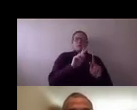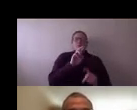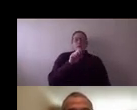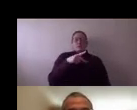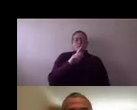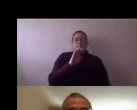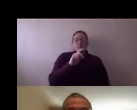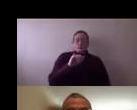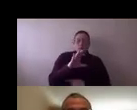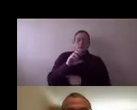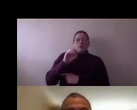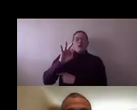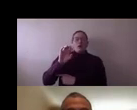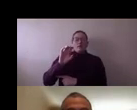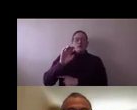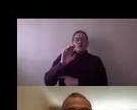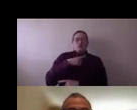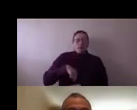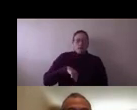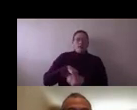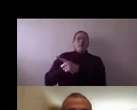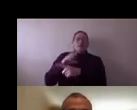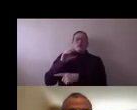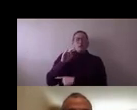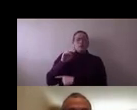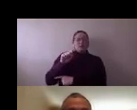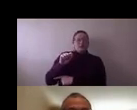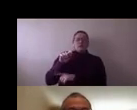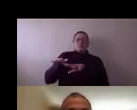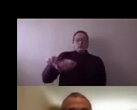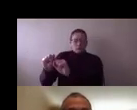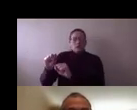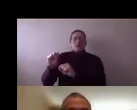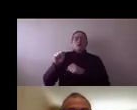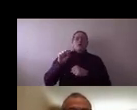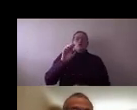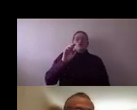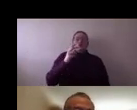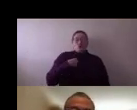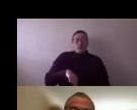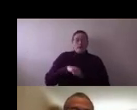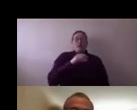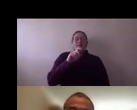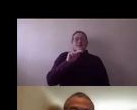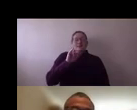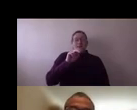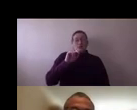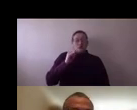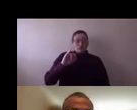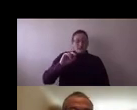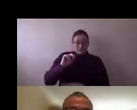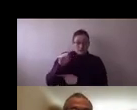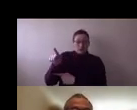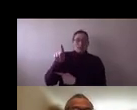after the communist forces took over mainland China, including Tianjin, she, for a variety